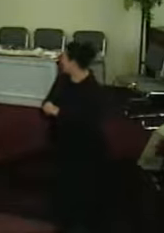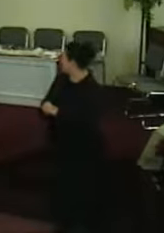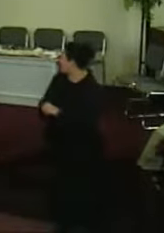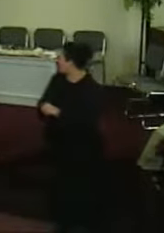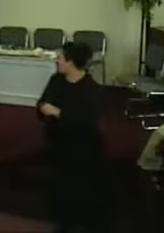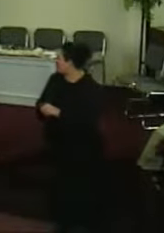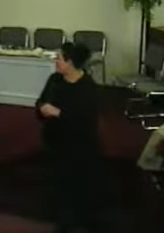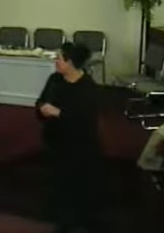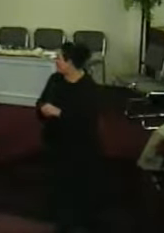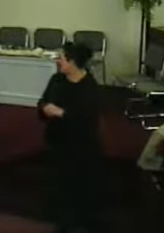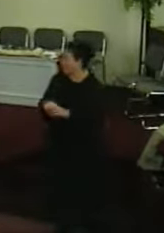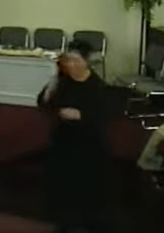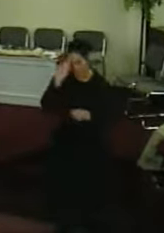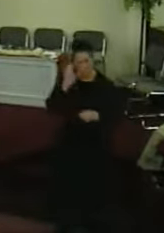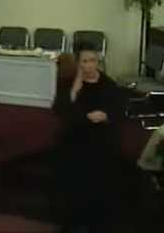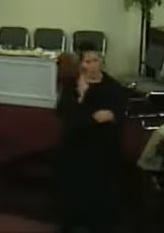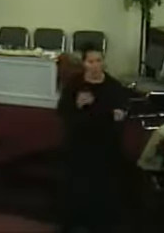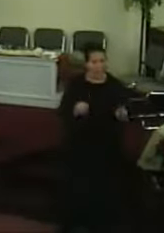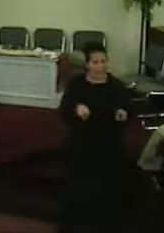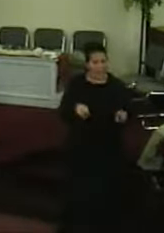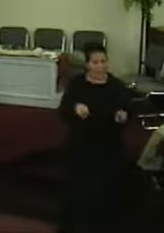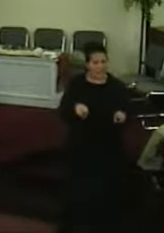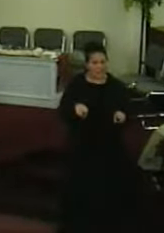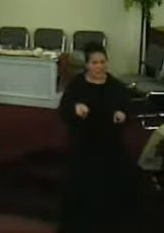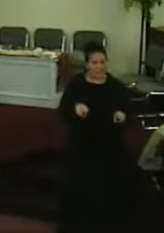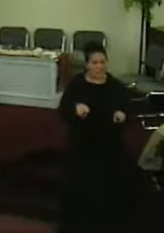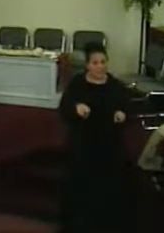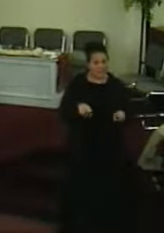And you didn't even know what happened.